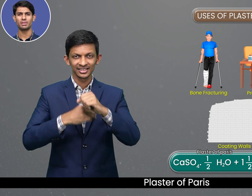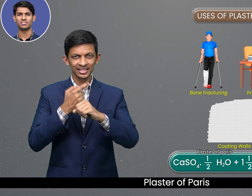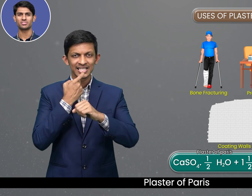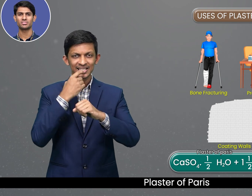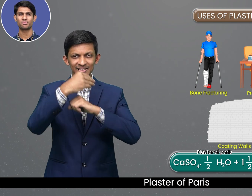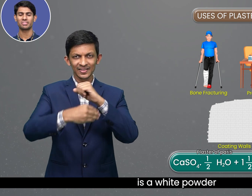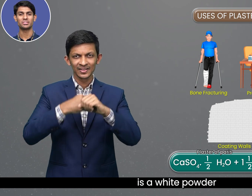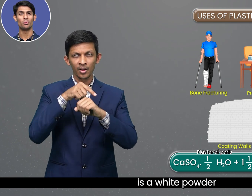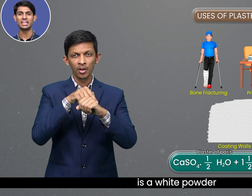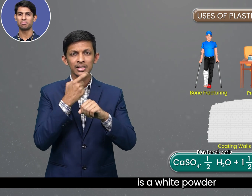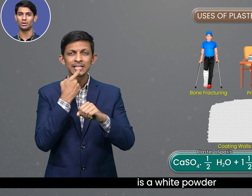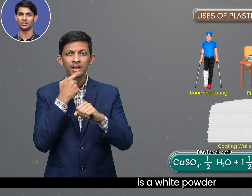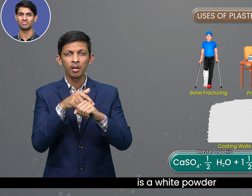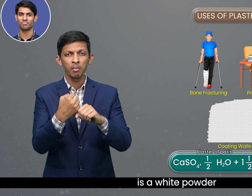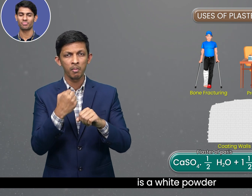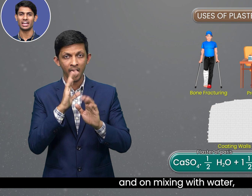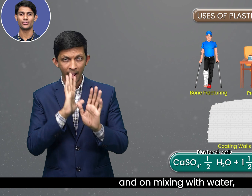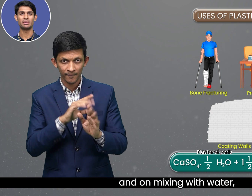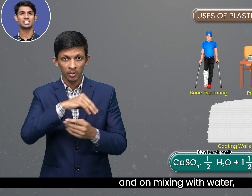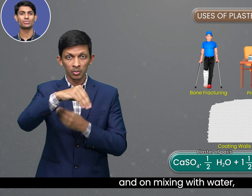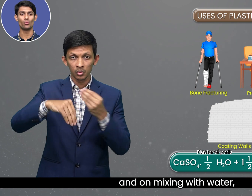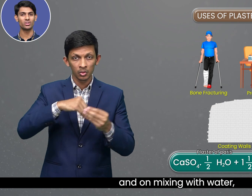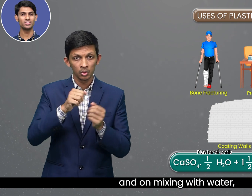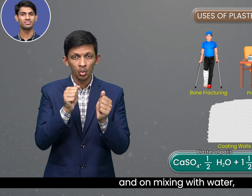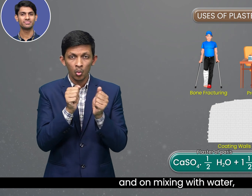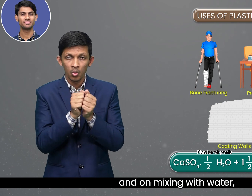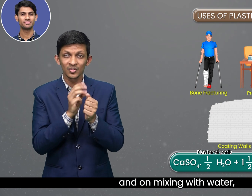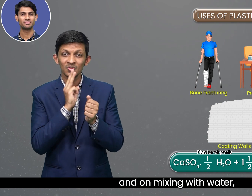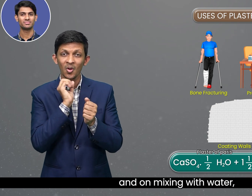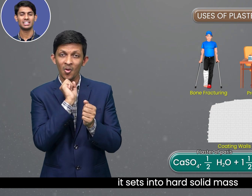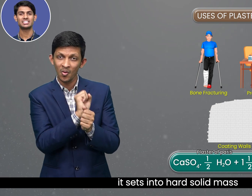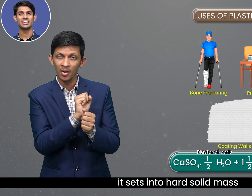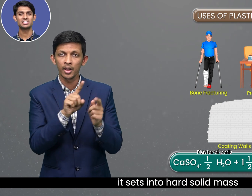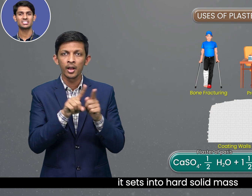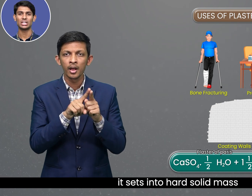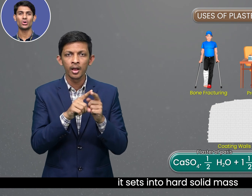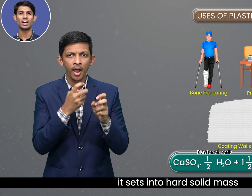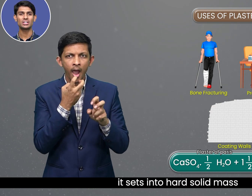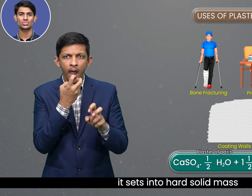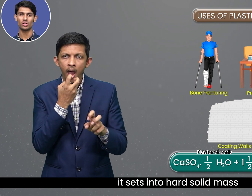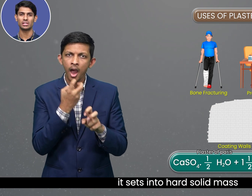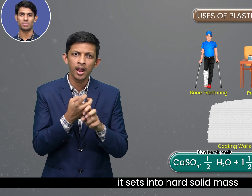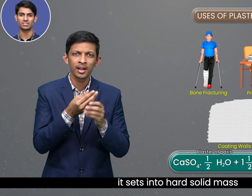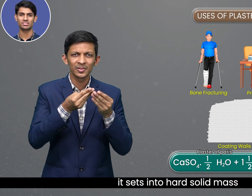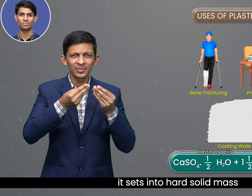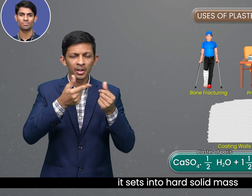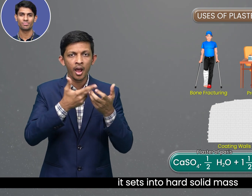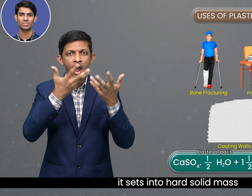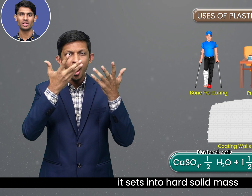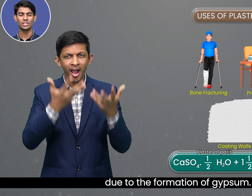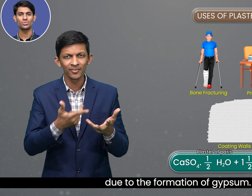Plaster of Paris is a white powder, and on mixing with water, it sets into hard solid